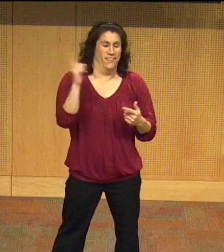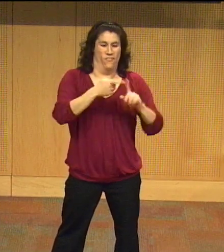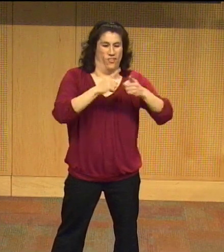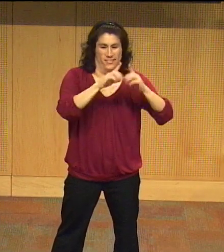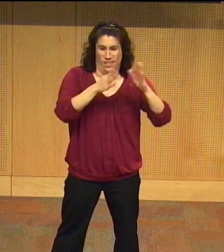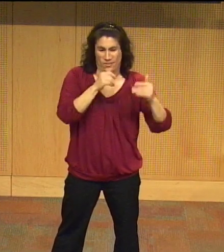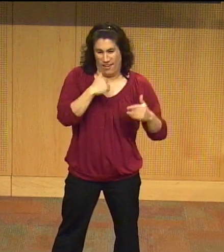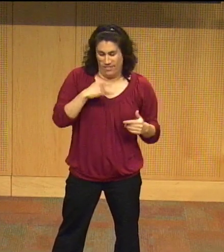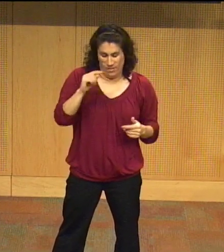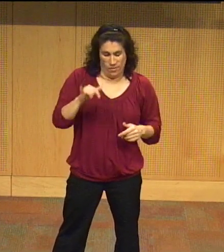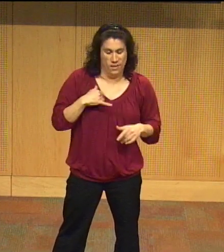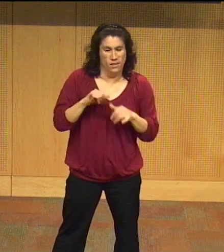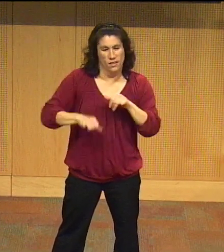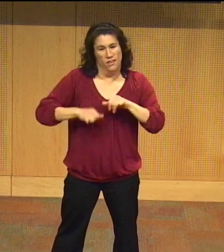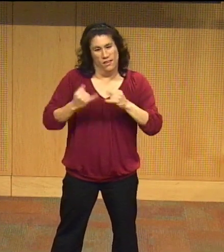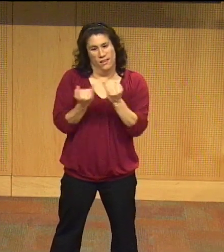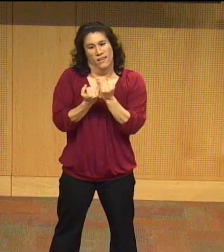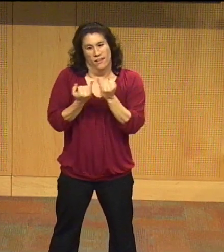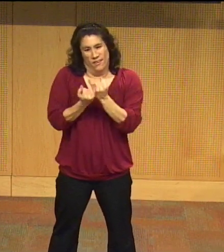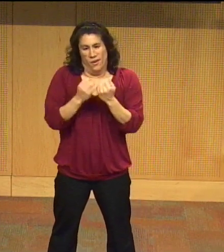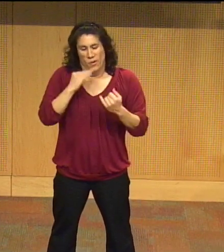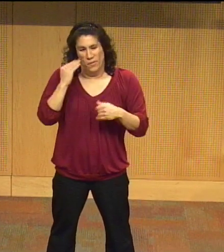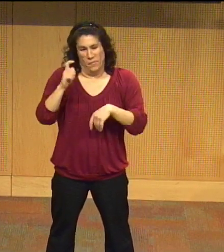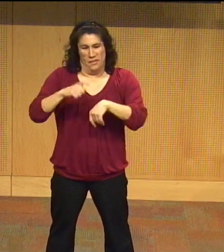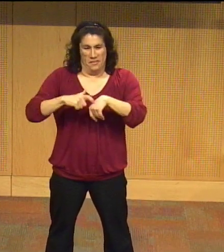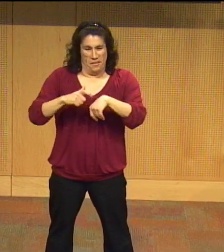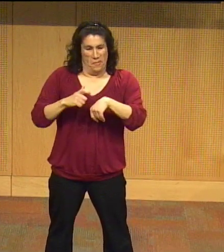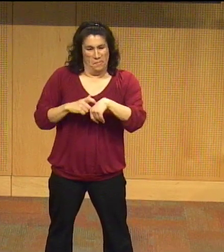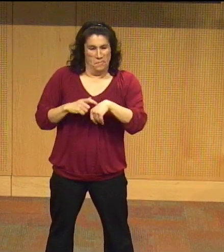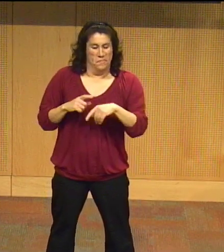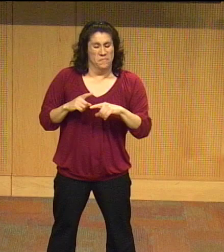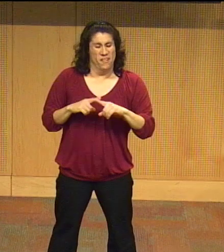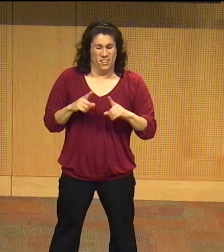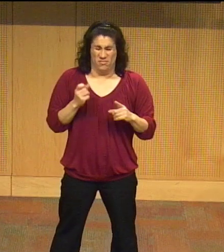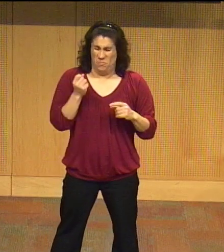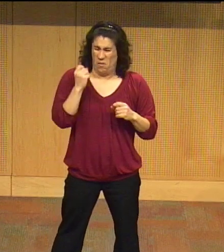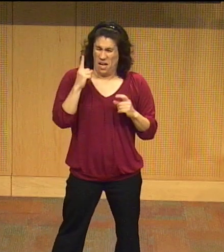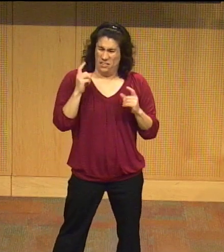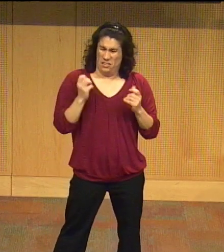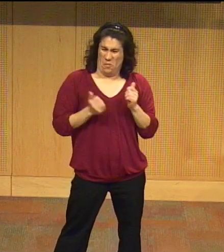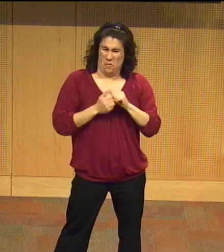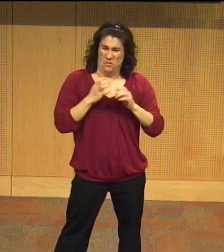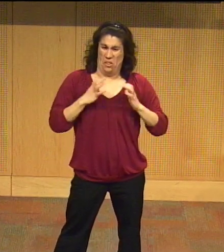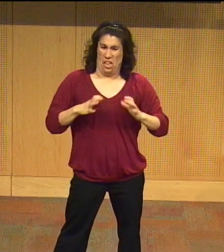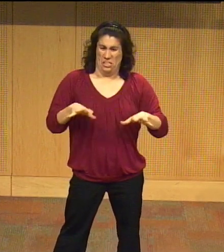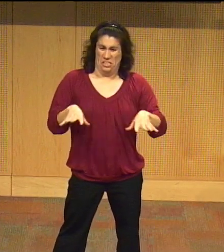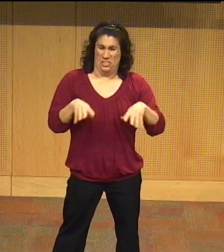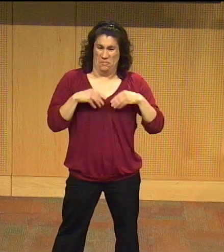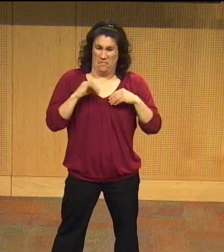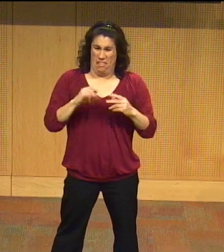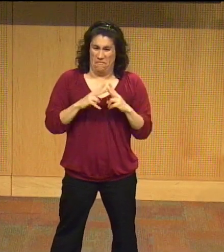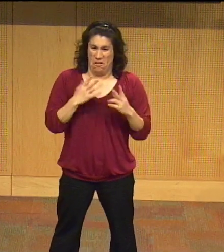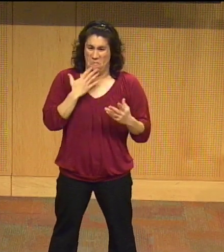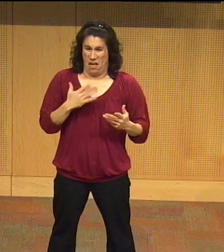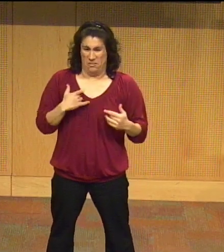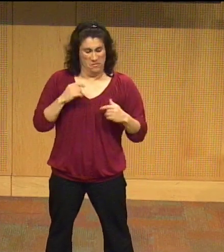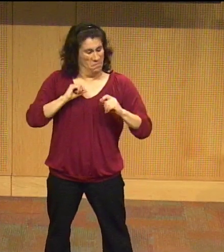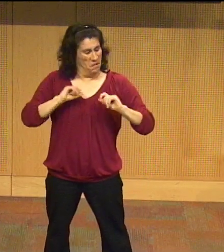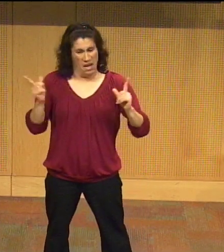else because if I left the house, I wouldn't have access, and no one else had TTYs around me, so I stayed home. Surprisingly,